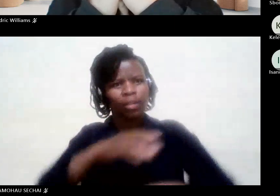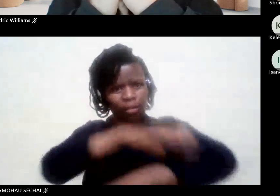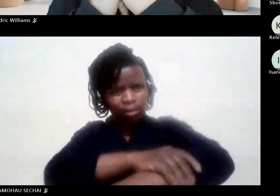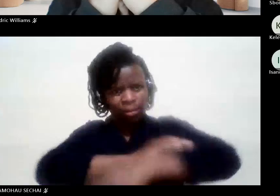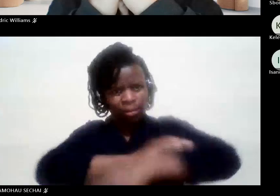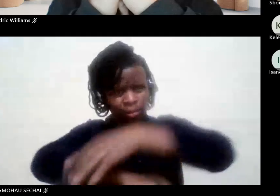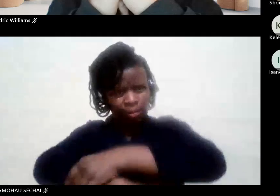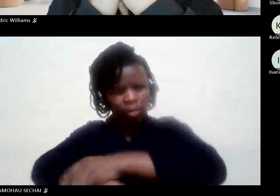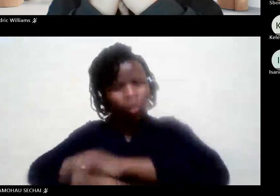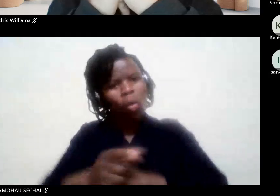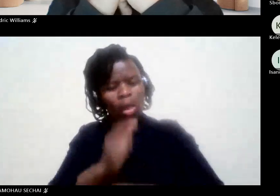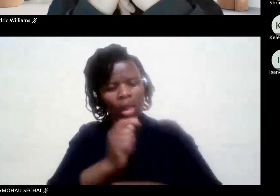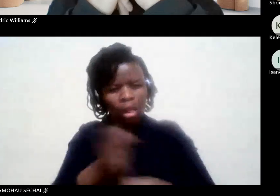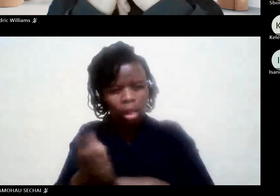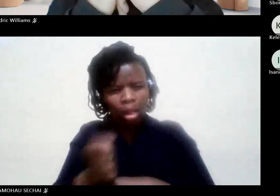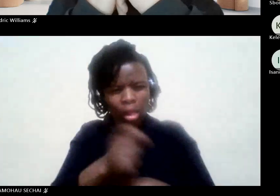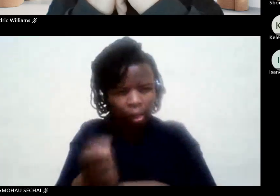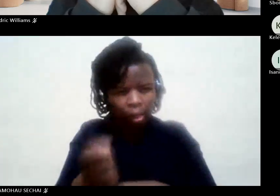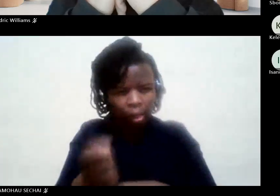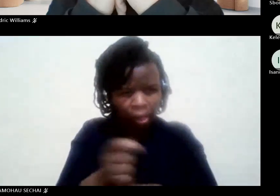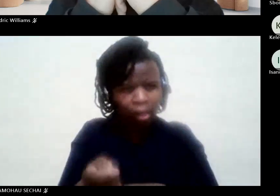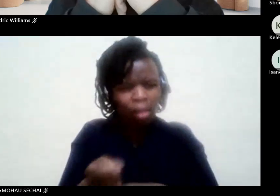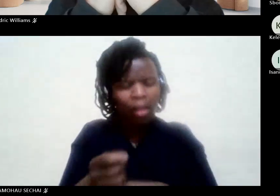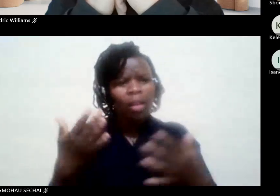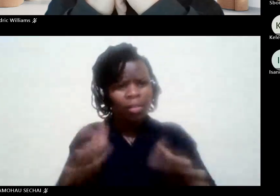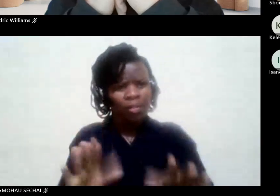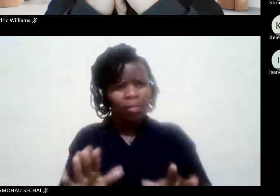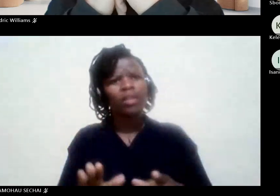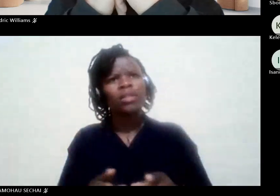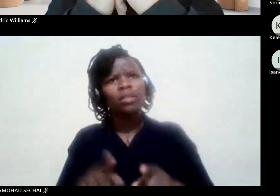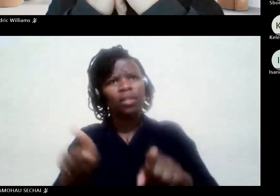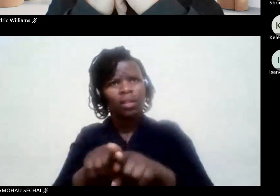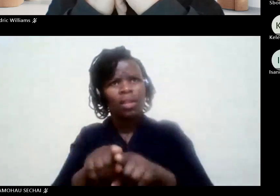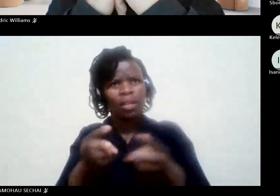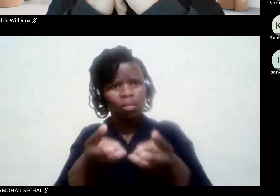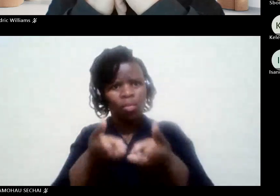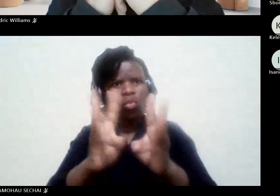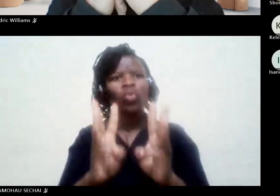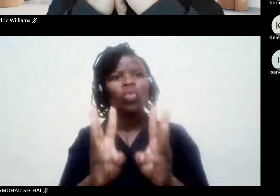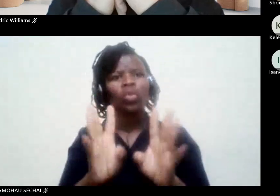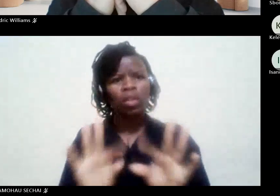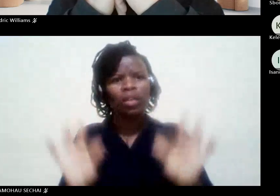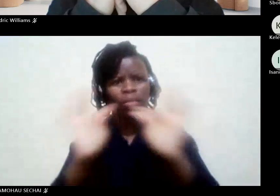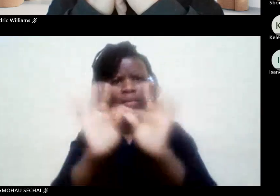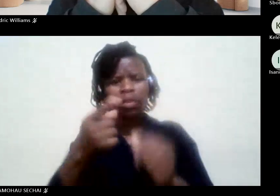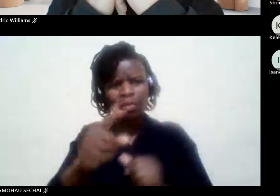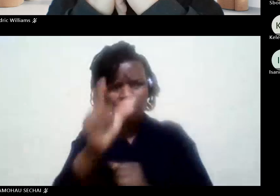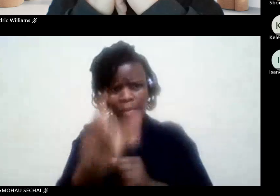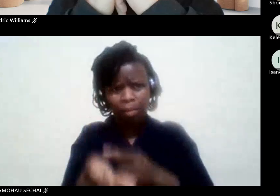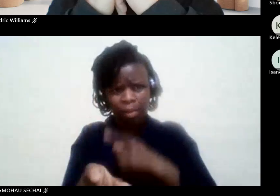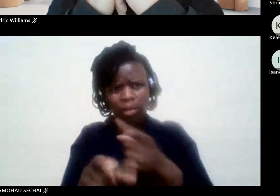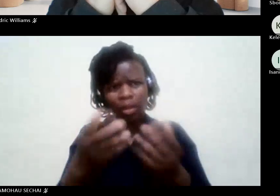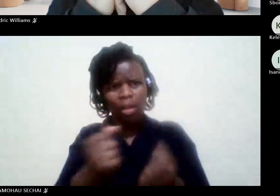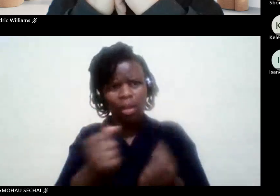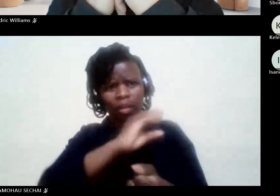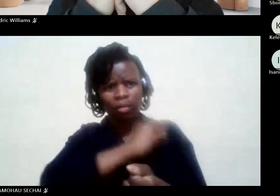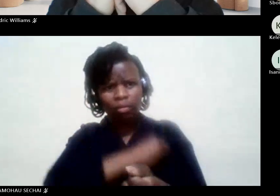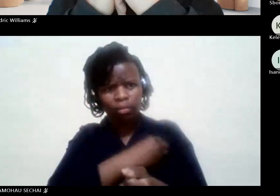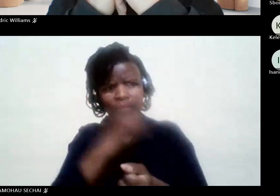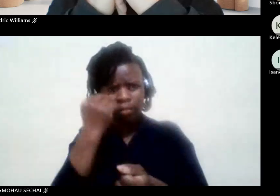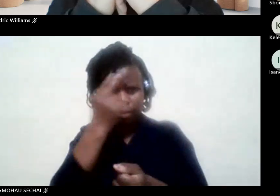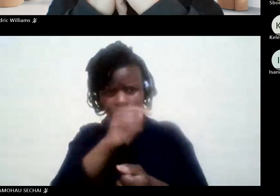the distractions along the road, and they were doing this on purpose. So Yeah, those are yeah. the things that they would be faced with